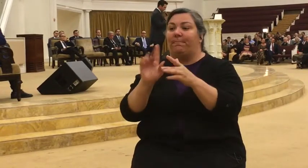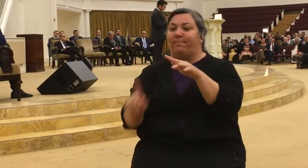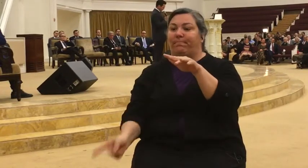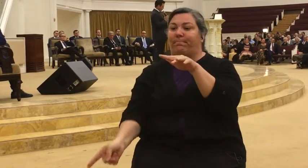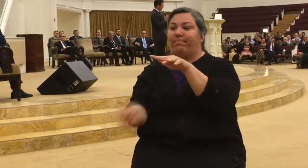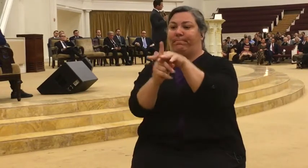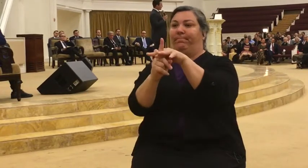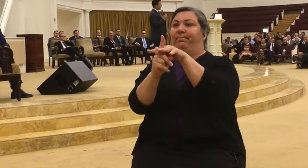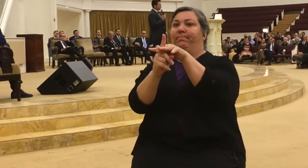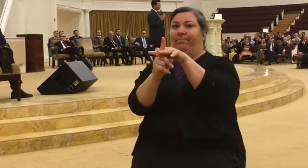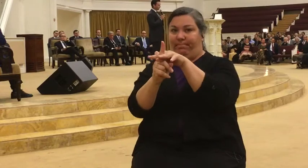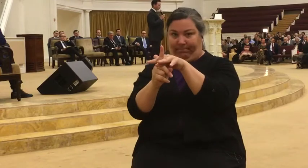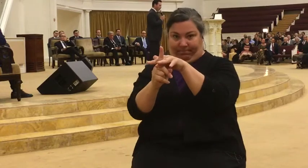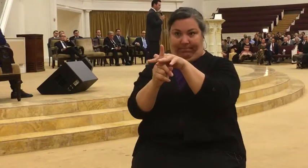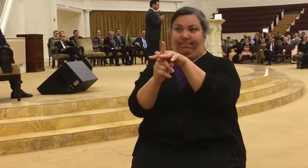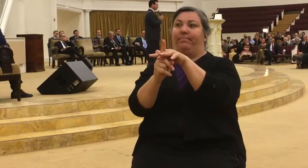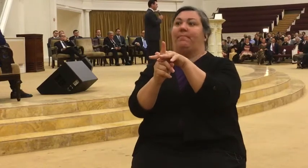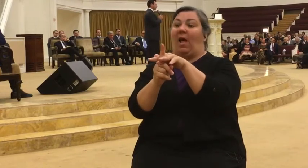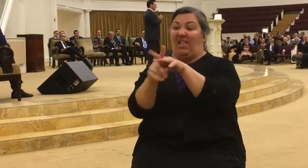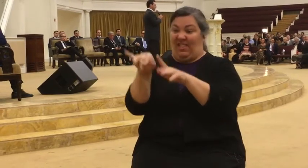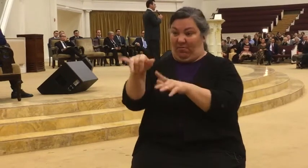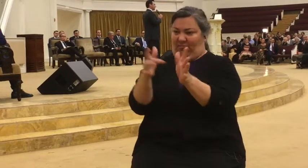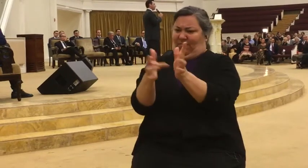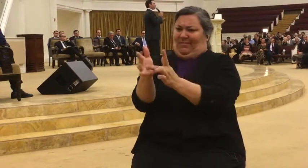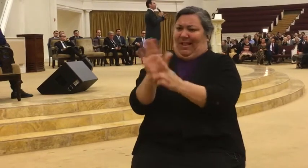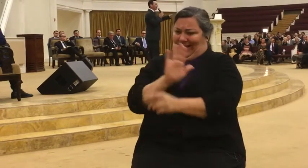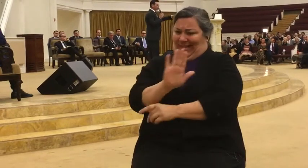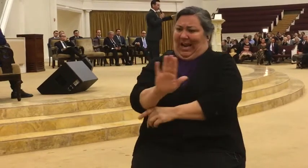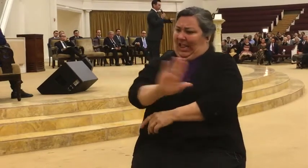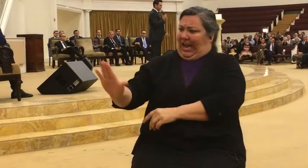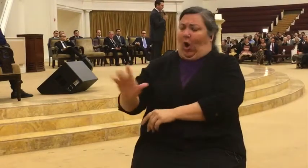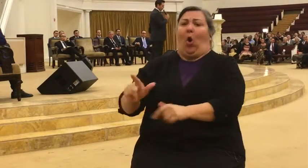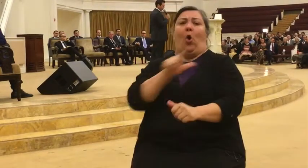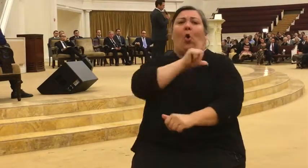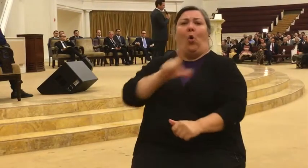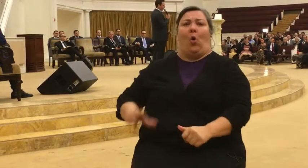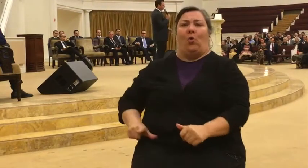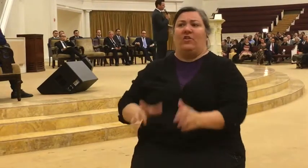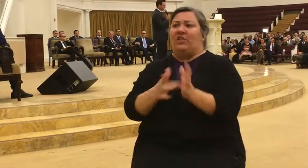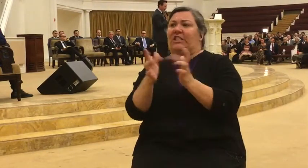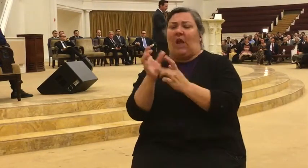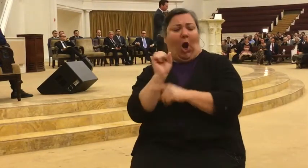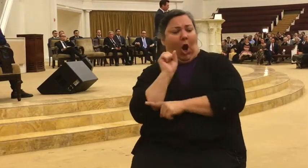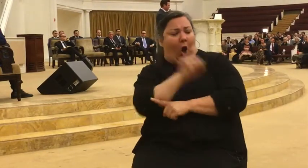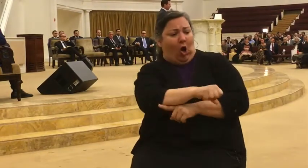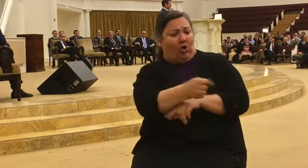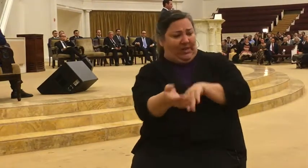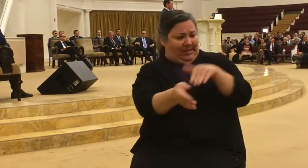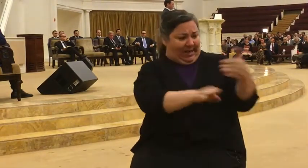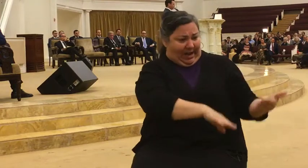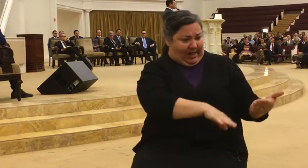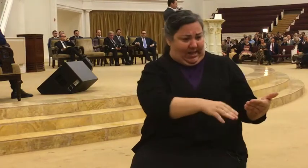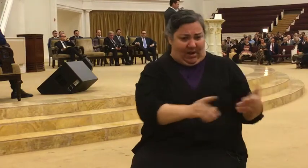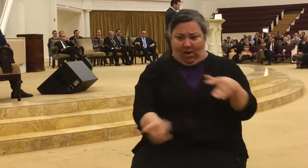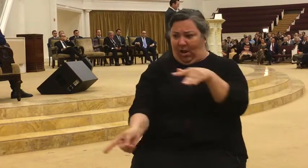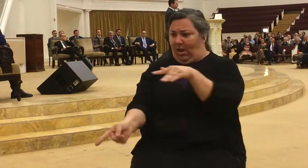their midst. And it was their Lord. He had conquered death. He was alive. He